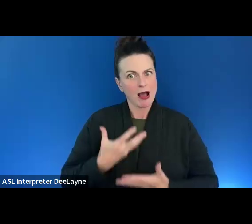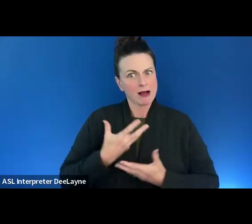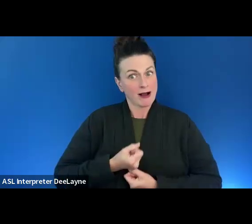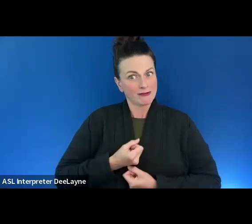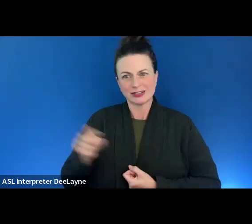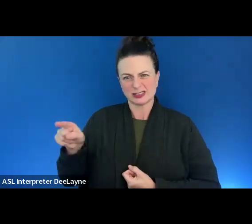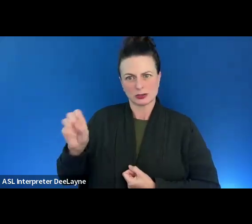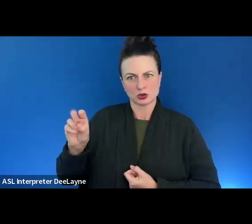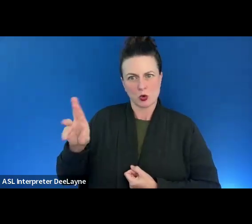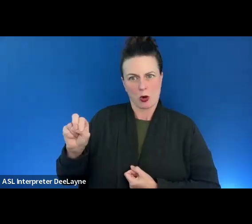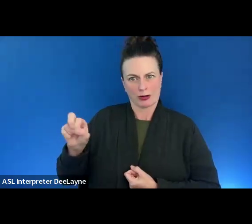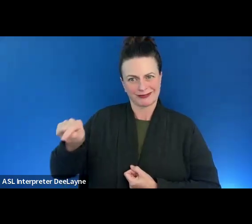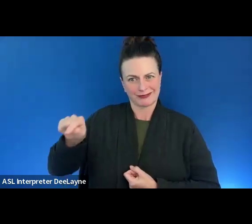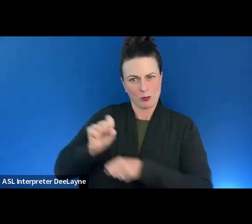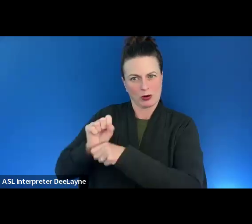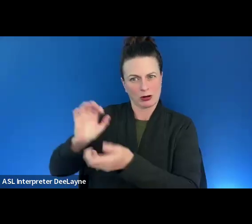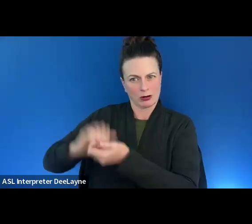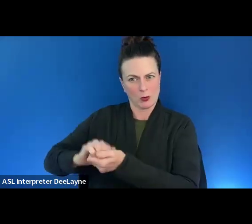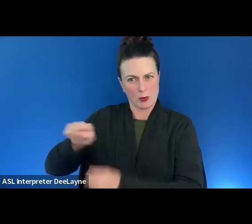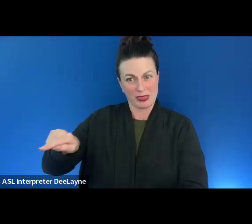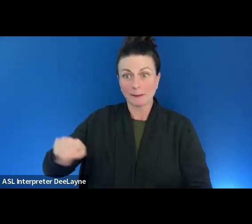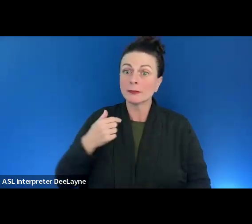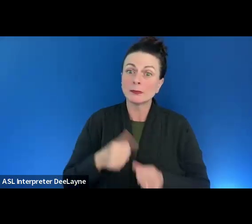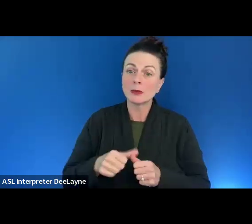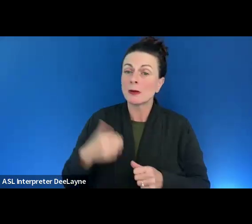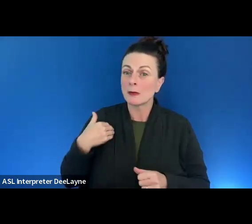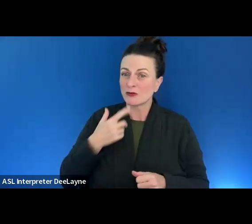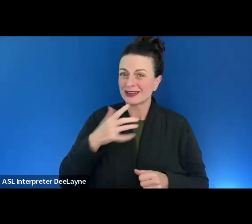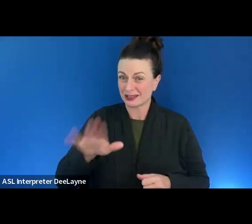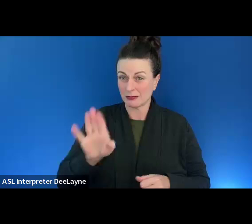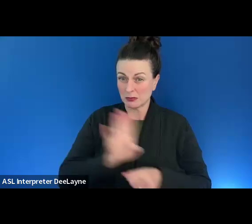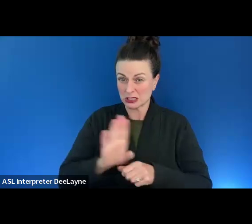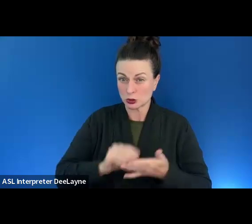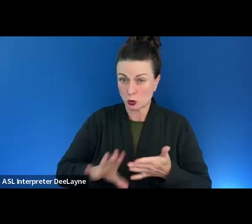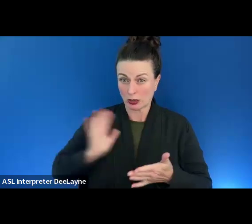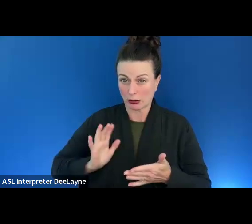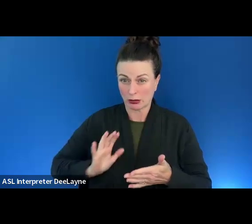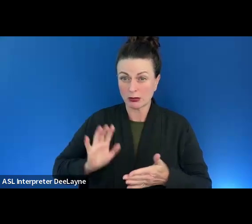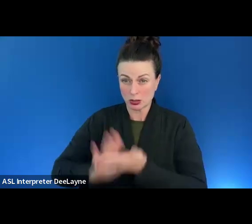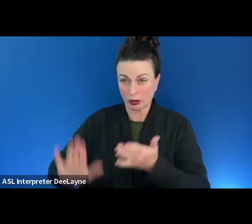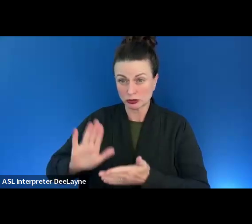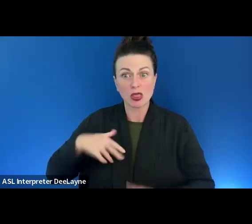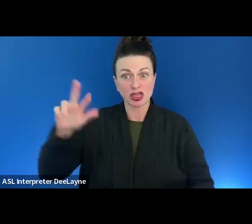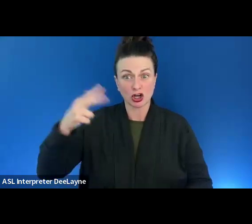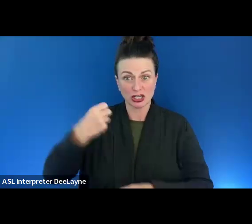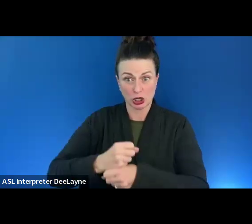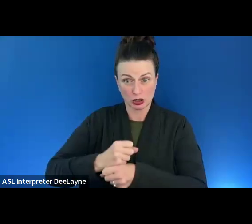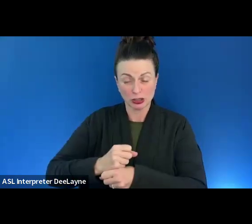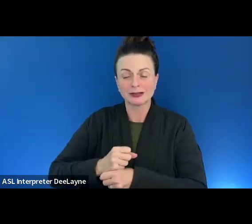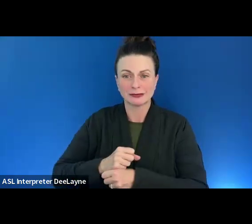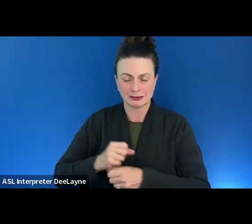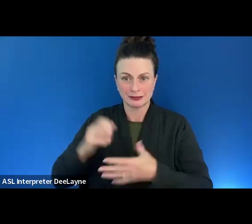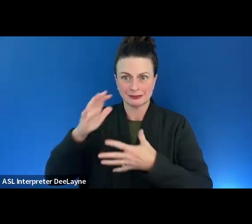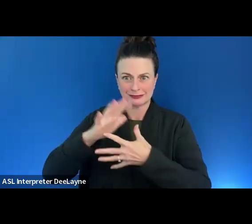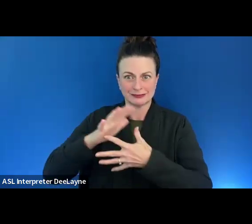with SCORE. So as I mentioned before that I was a business student, I was in my third year of college. I was doing my